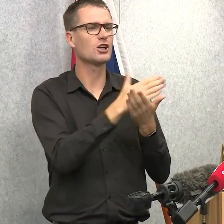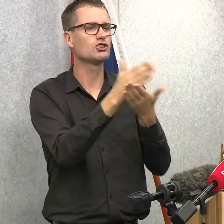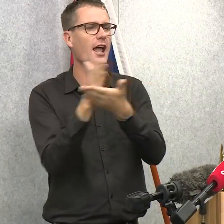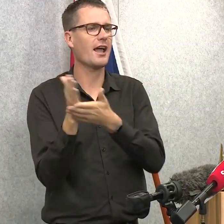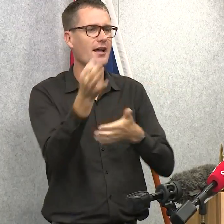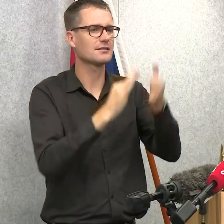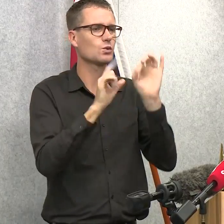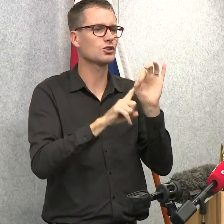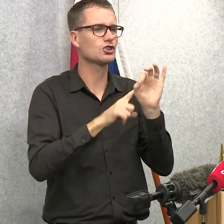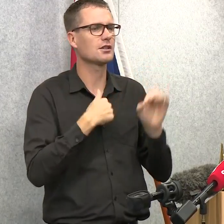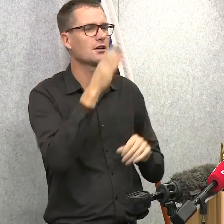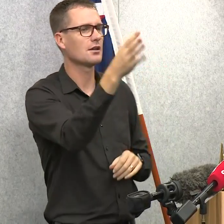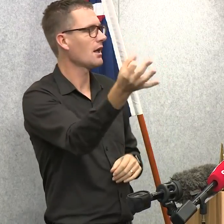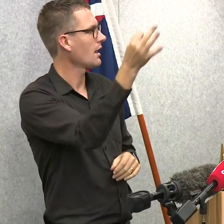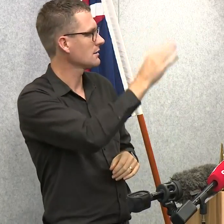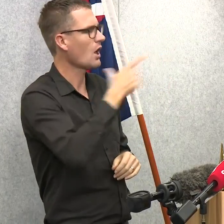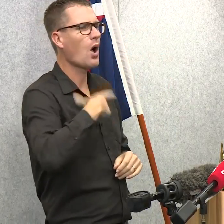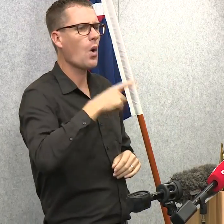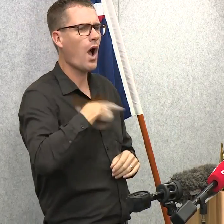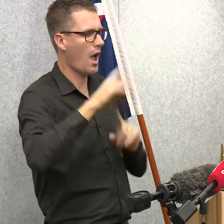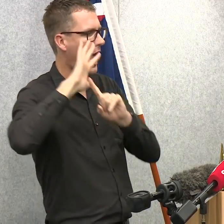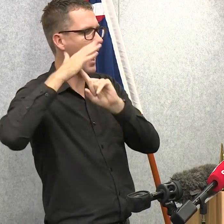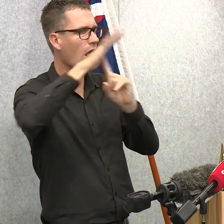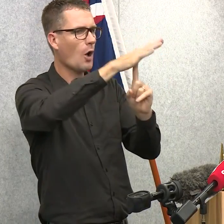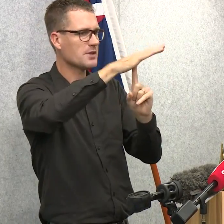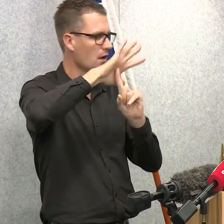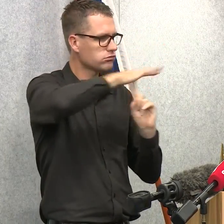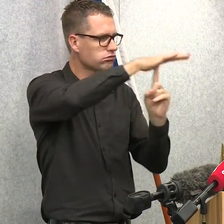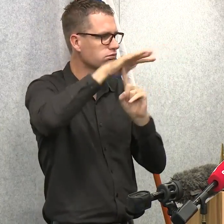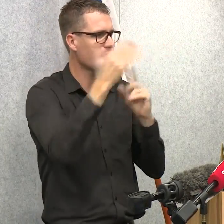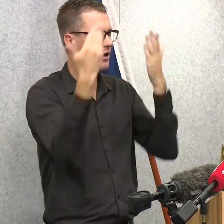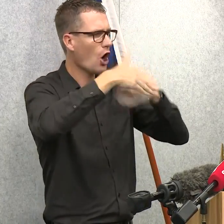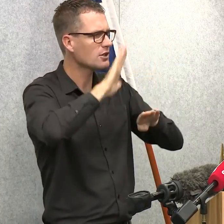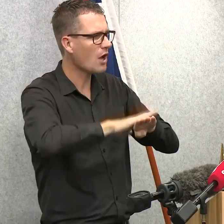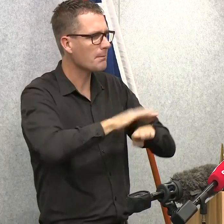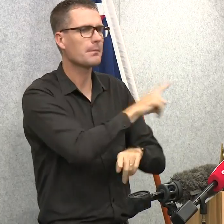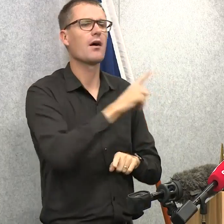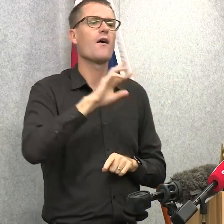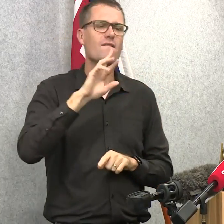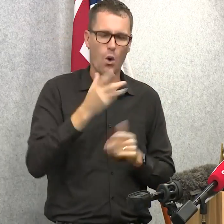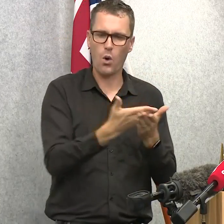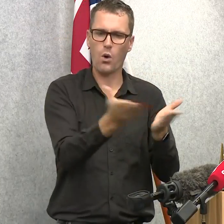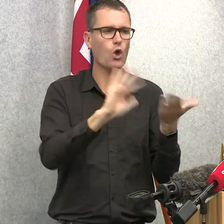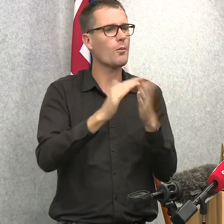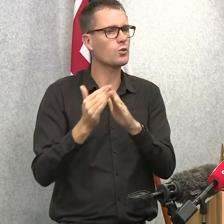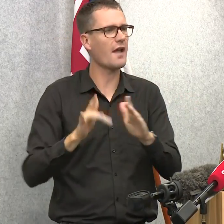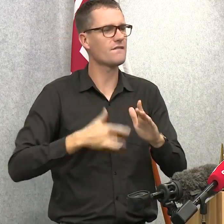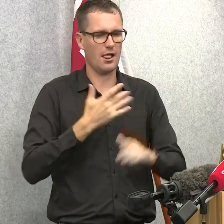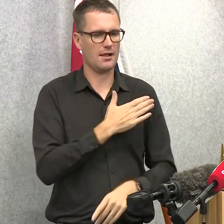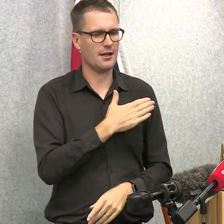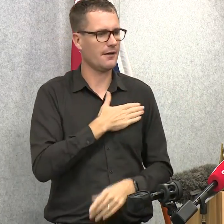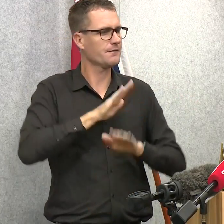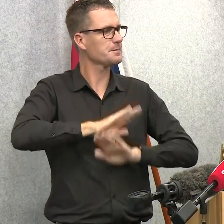are helicopters flying sorties at night? That's all around reassurance. So I am aware that